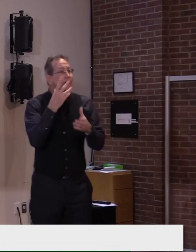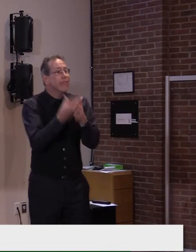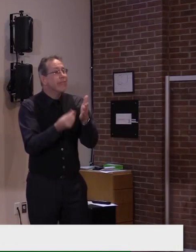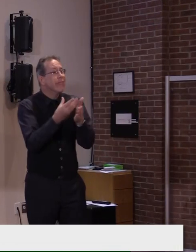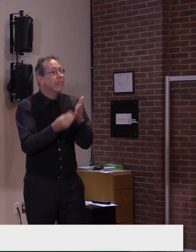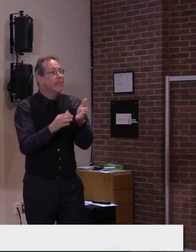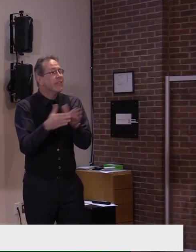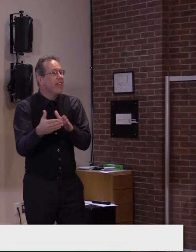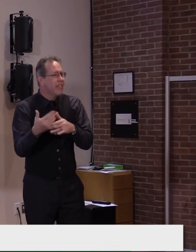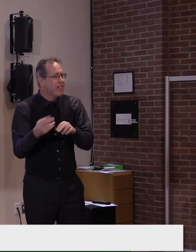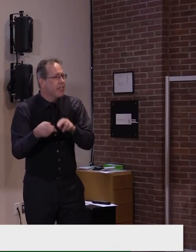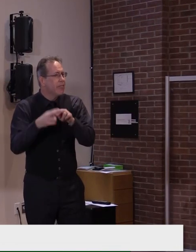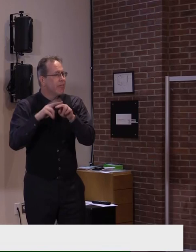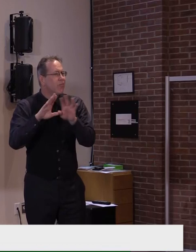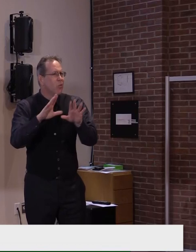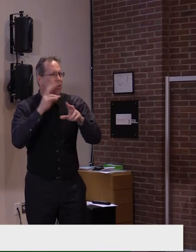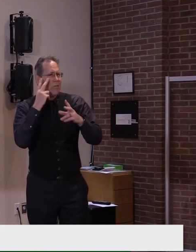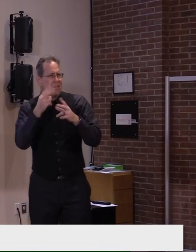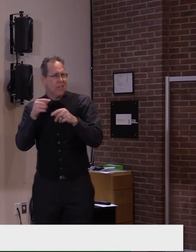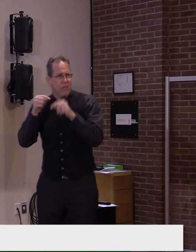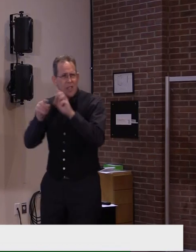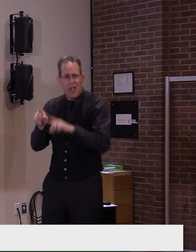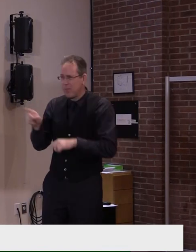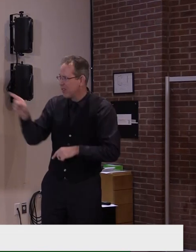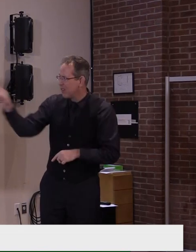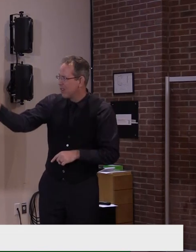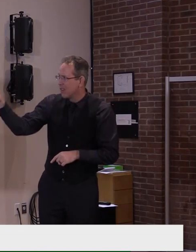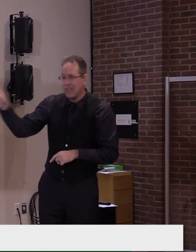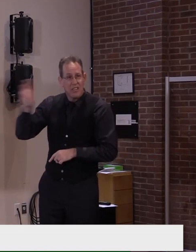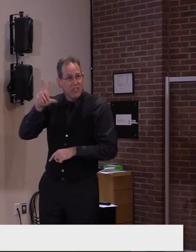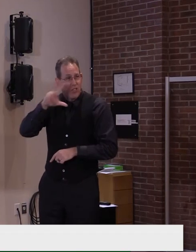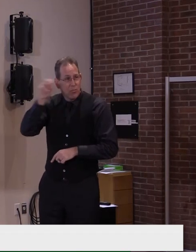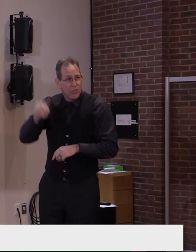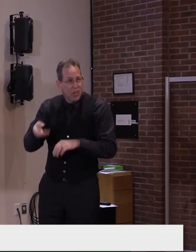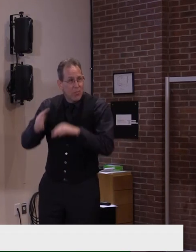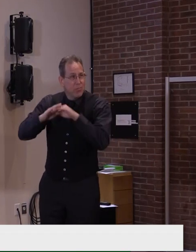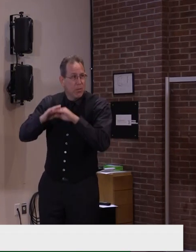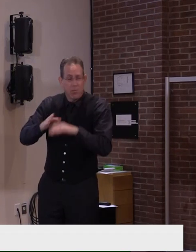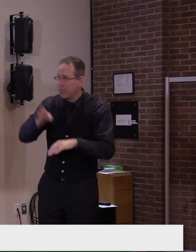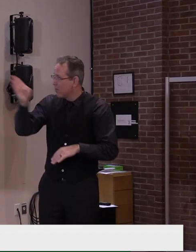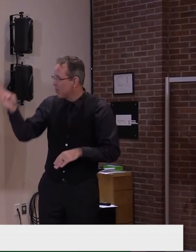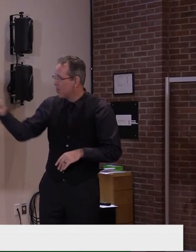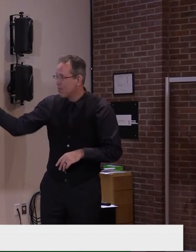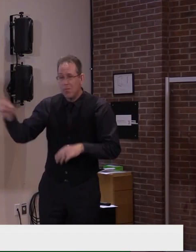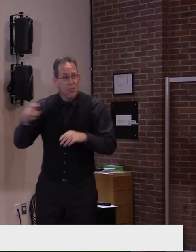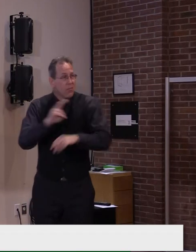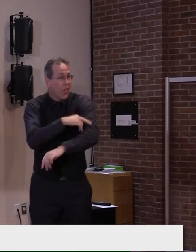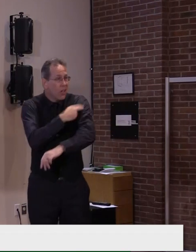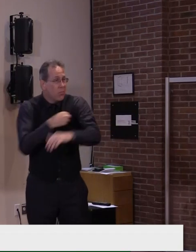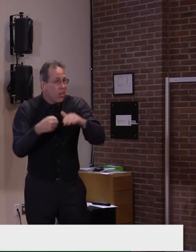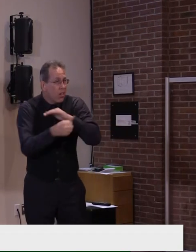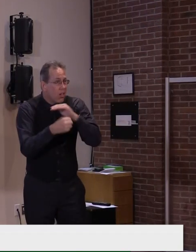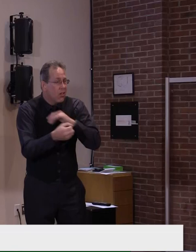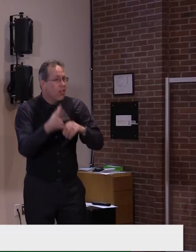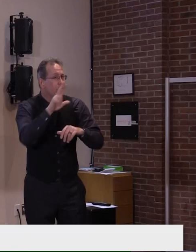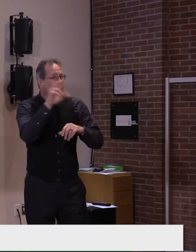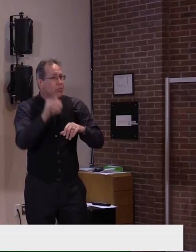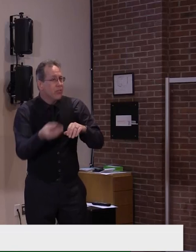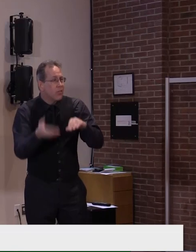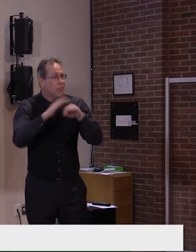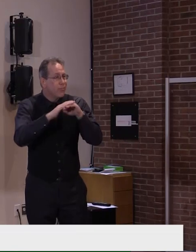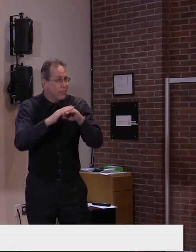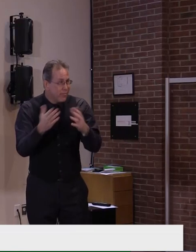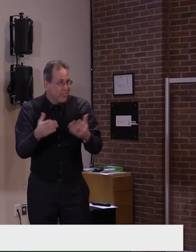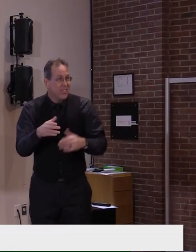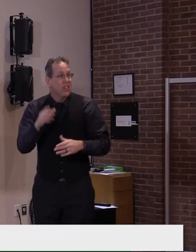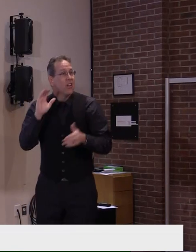seeing increases far surpassing that of the national average. New York City, for example, cases are up about